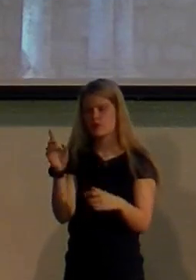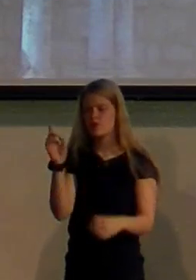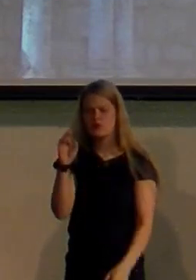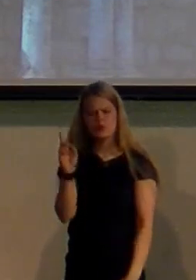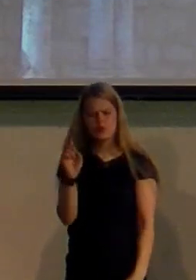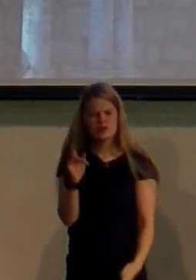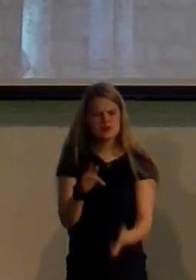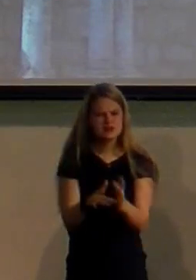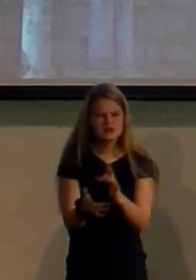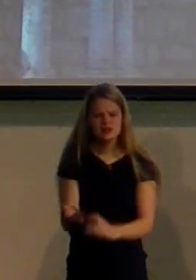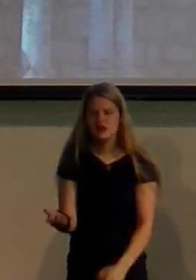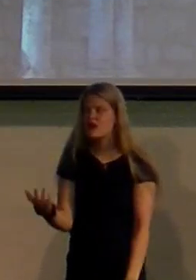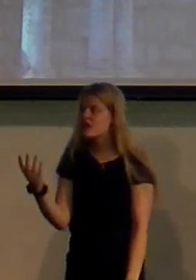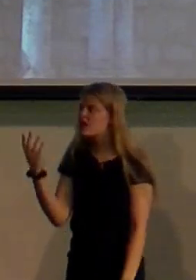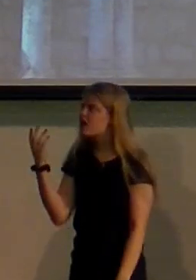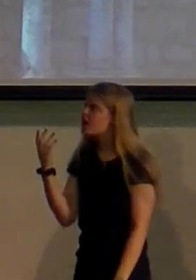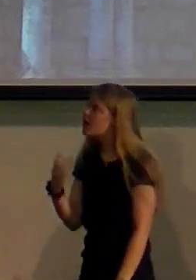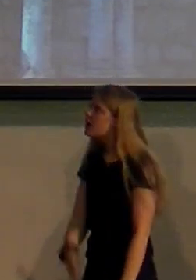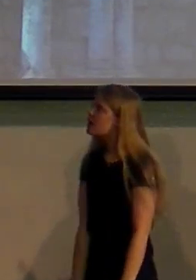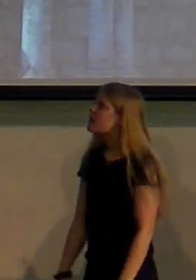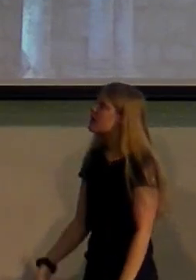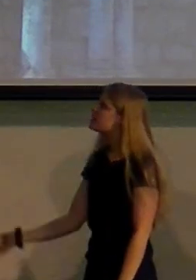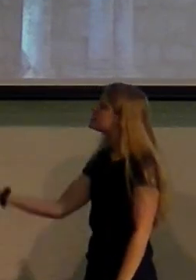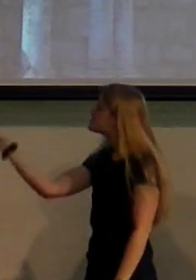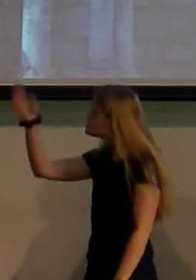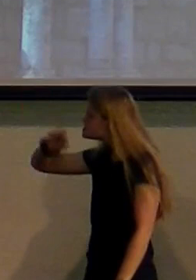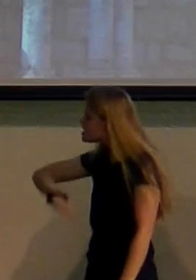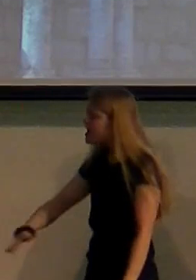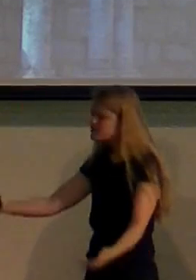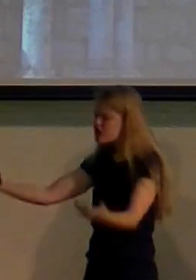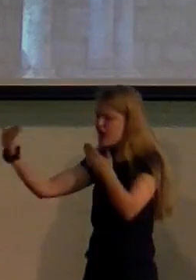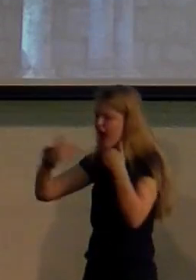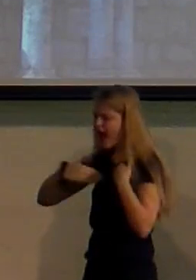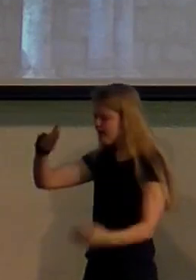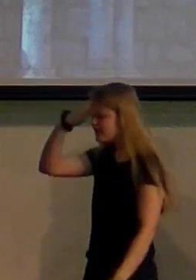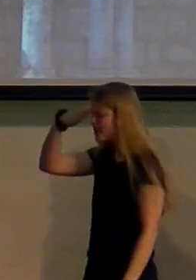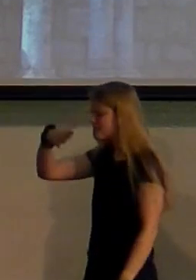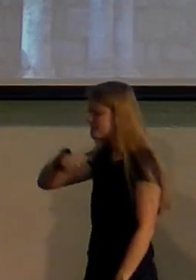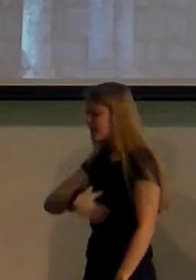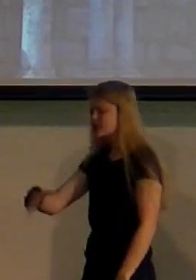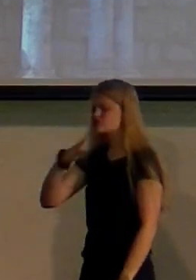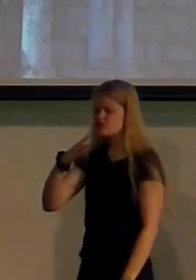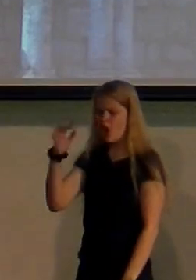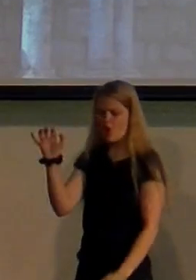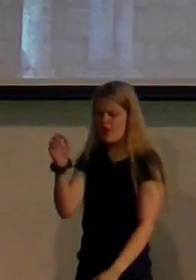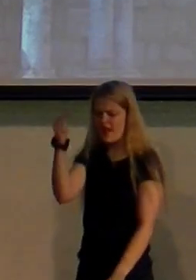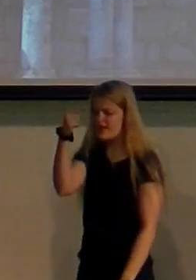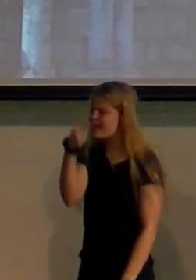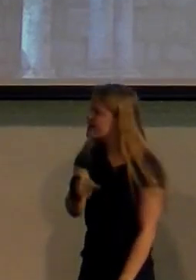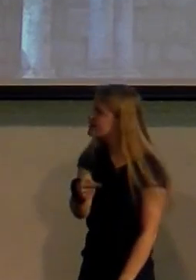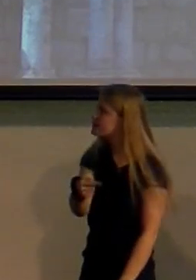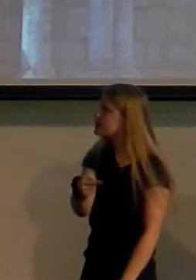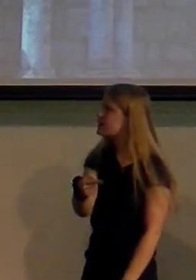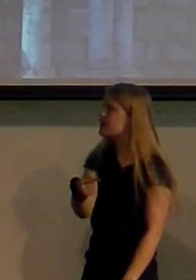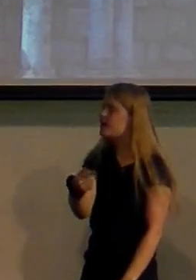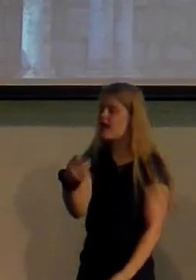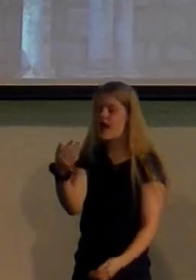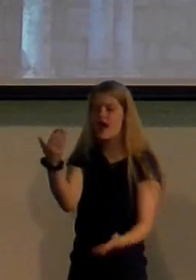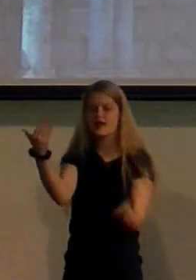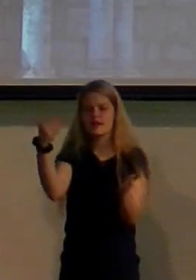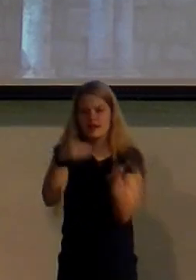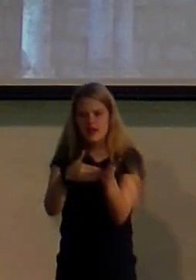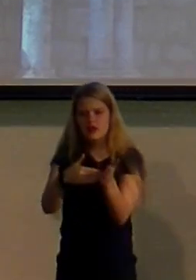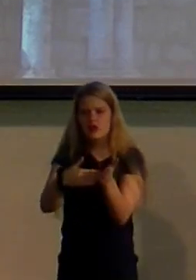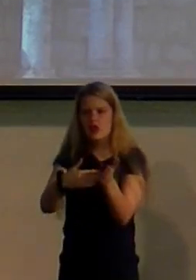man, never has a man spoke like this man. Again, they recognize the